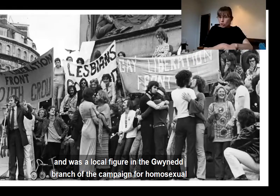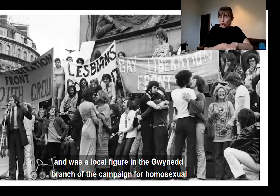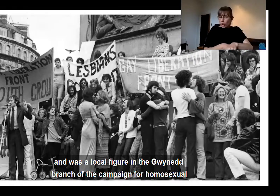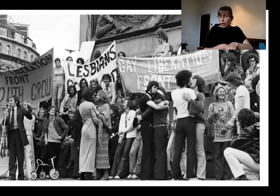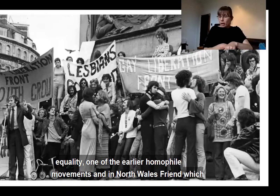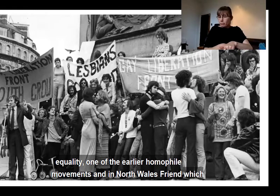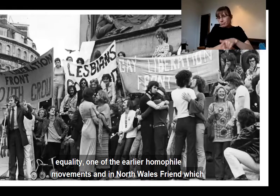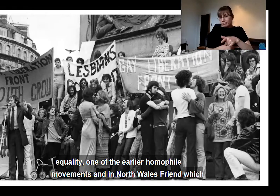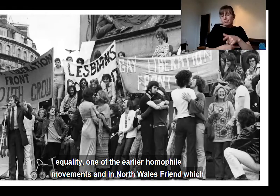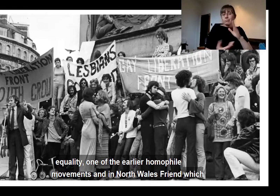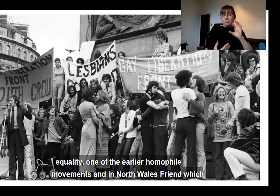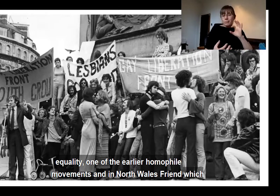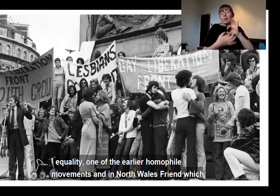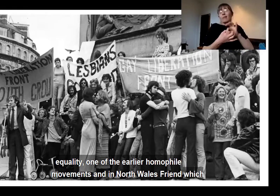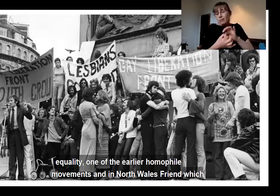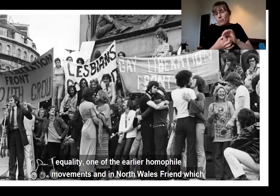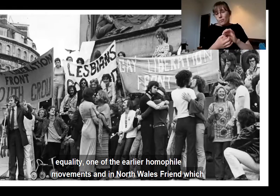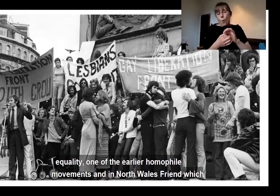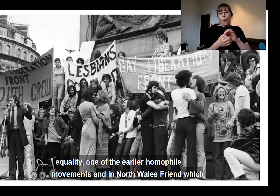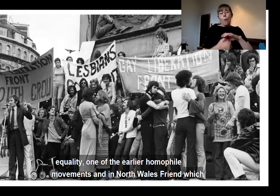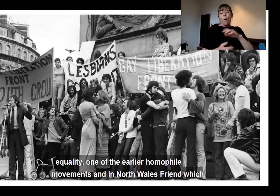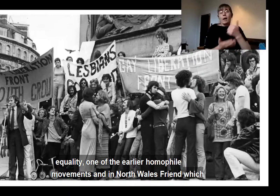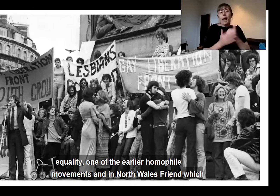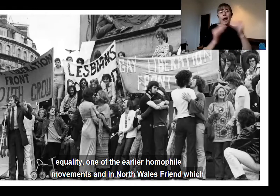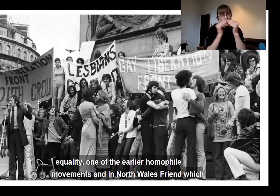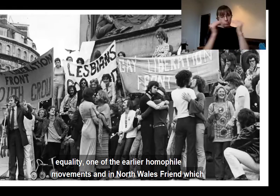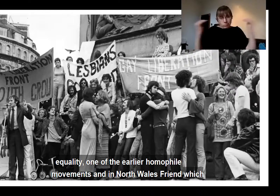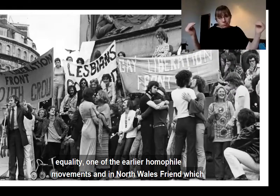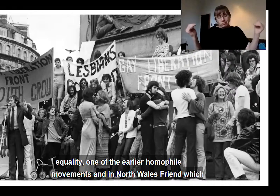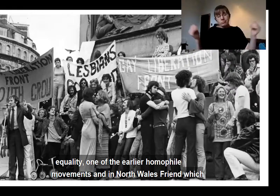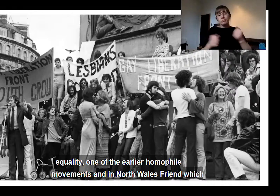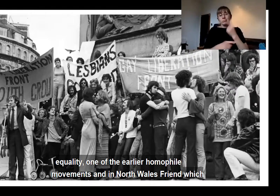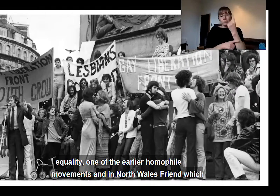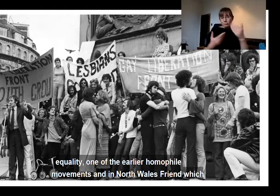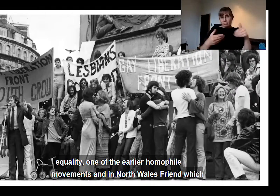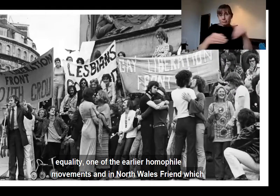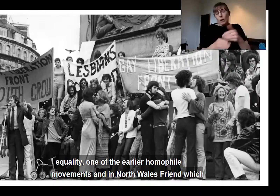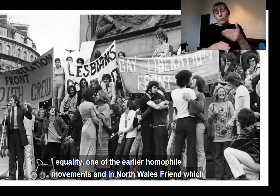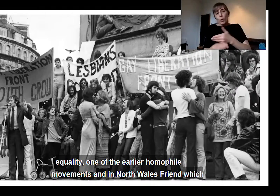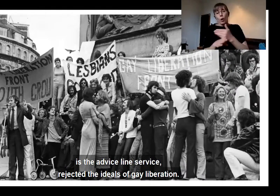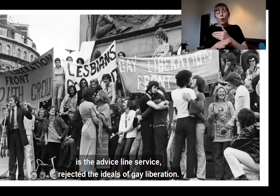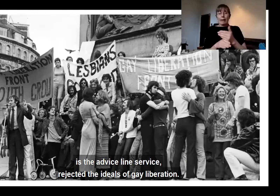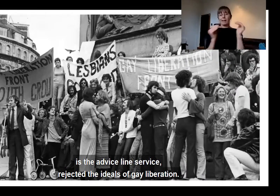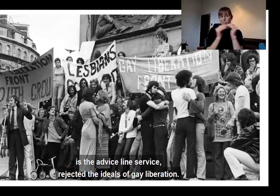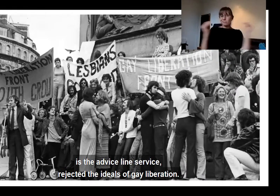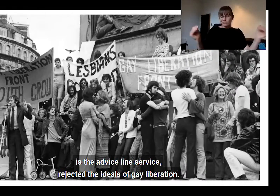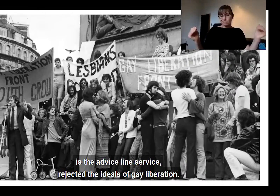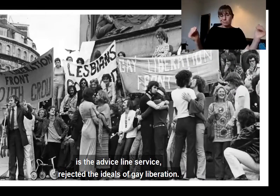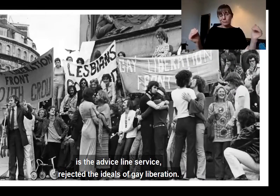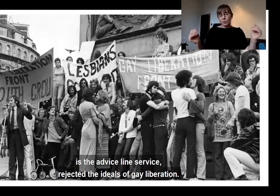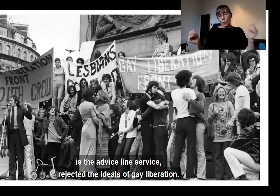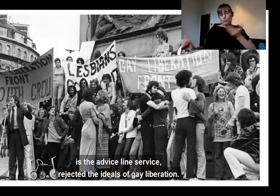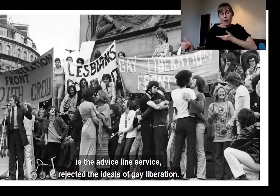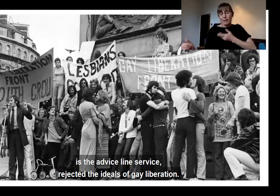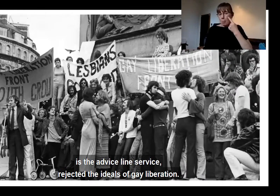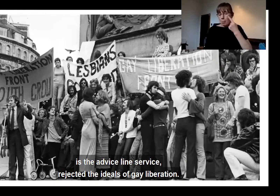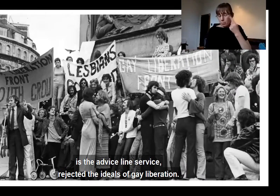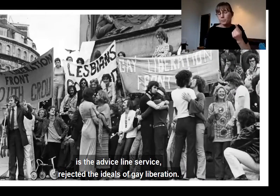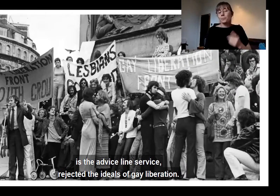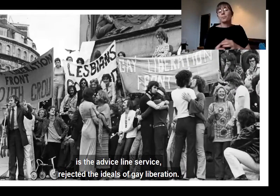for Homosexual Equality, one of the earlier homophile movements, and in North Wales Friend, which is the advice line